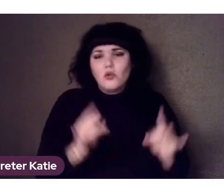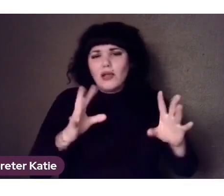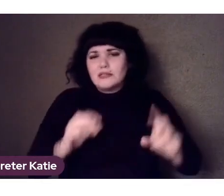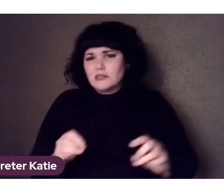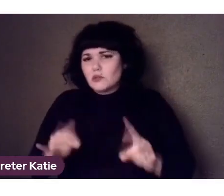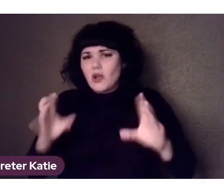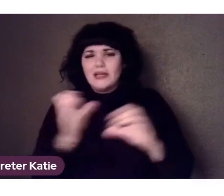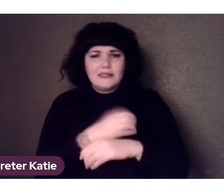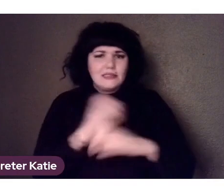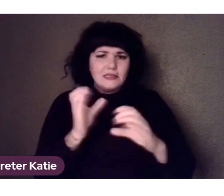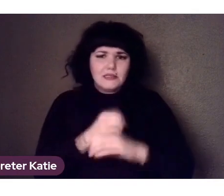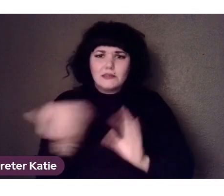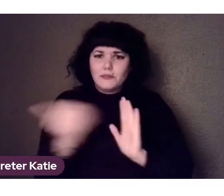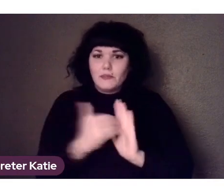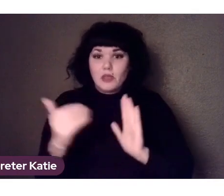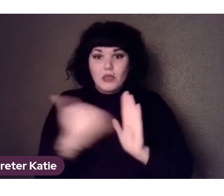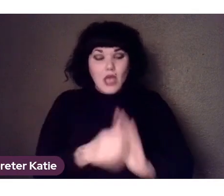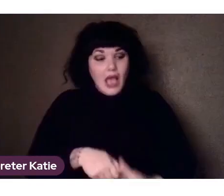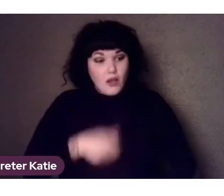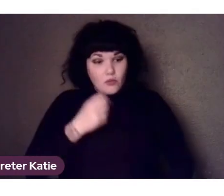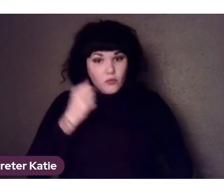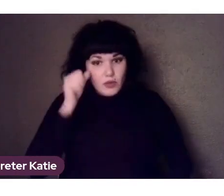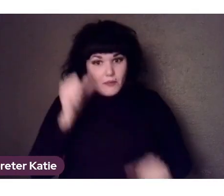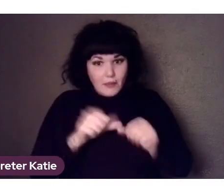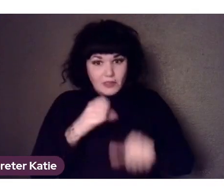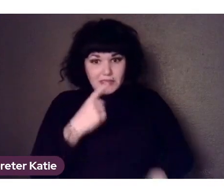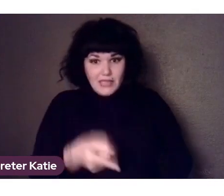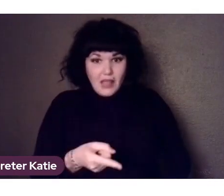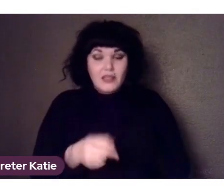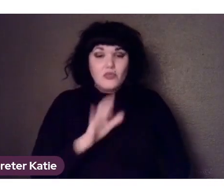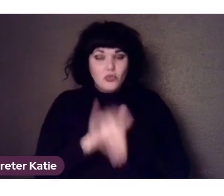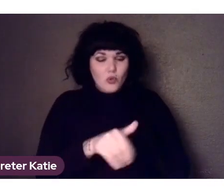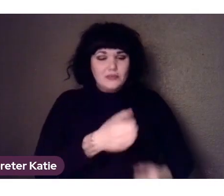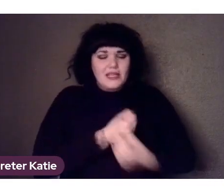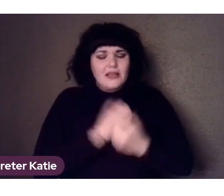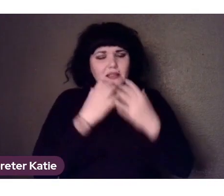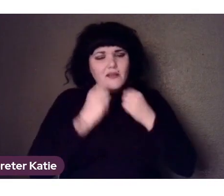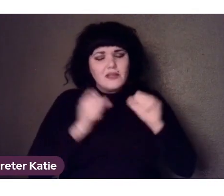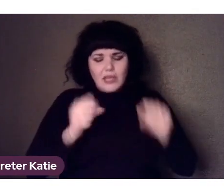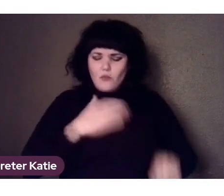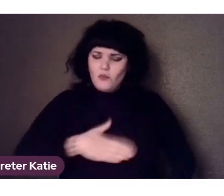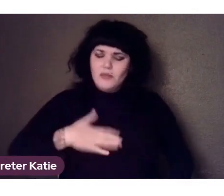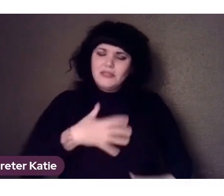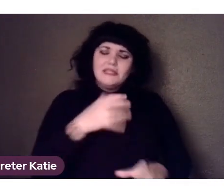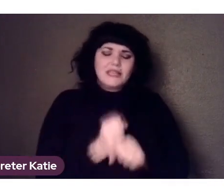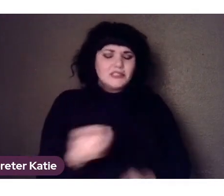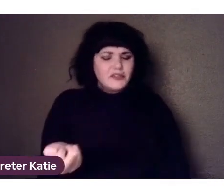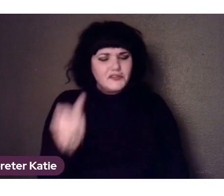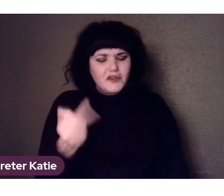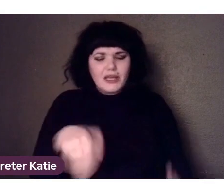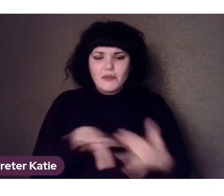remember saying to my loved ones, "Can we please catch a fucking break?" And the answer was no.